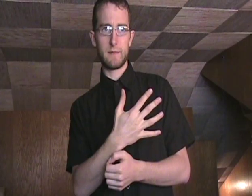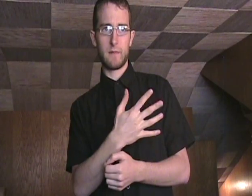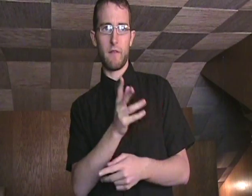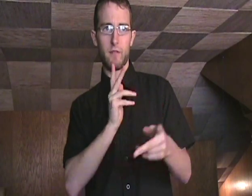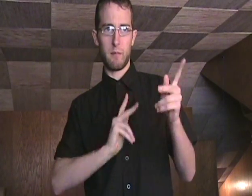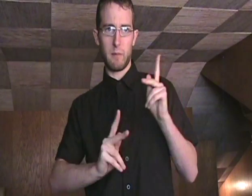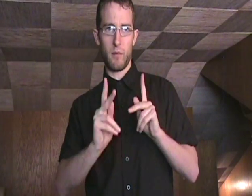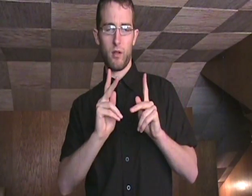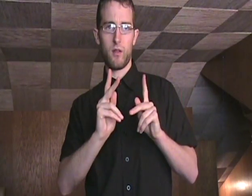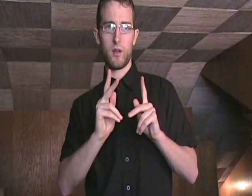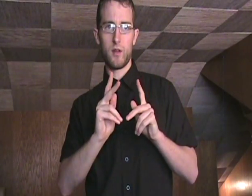How many fifths do we have left?